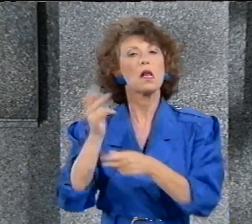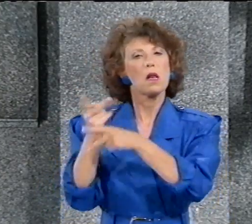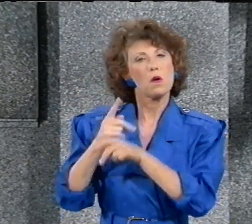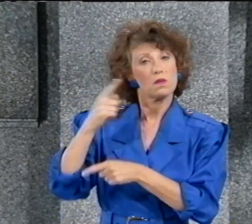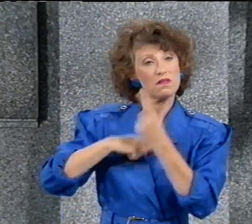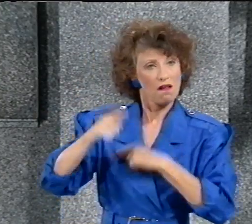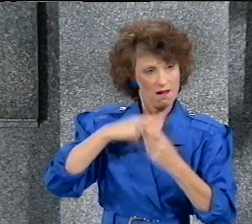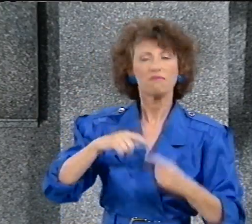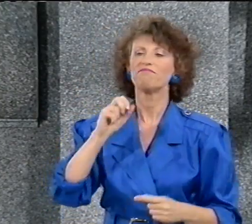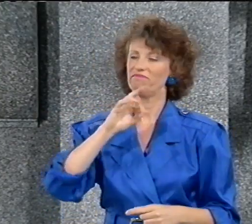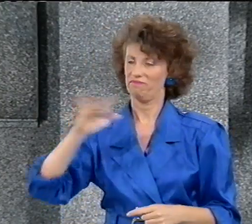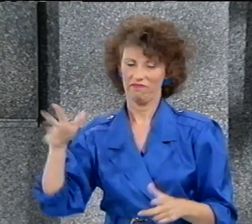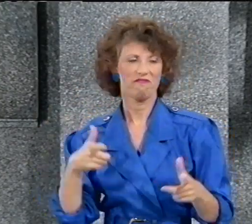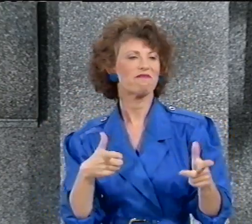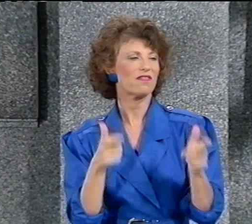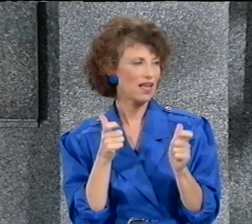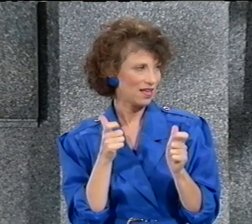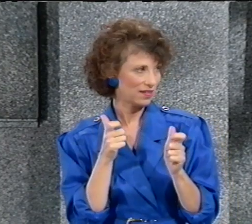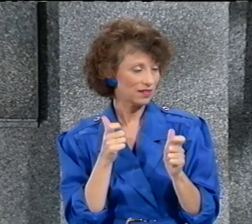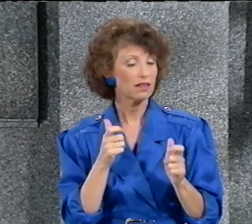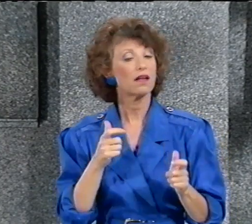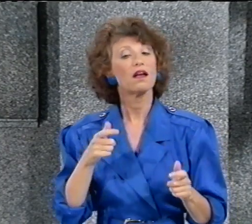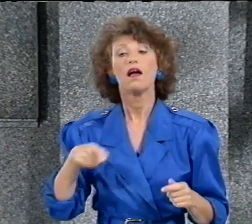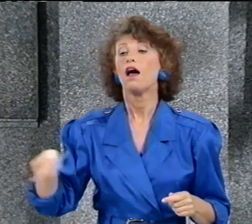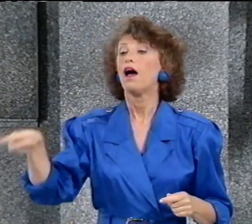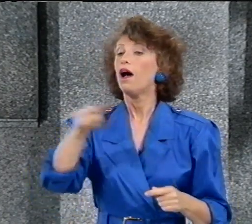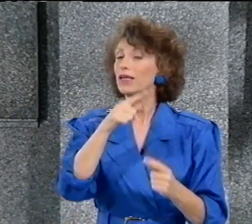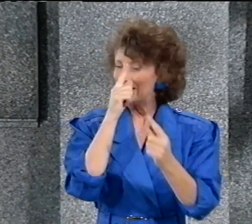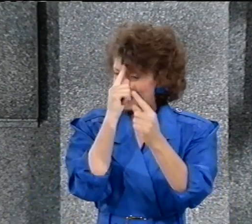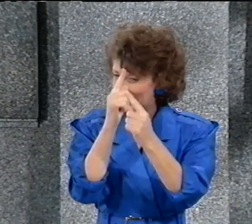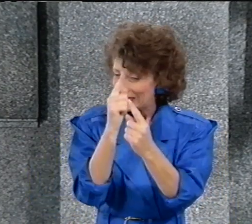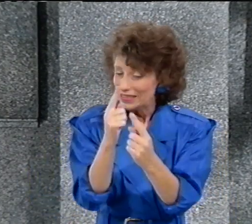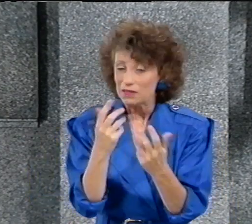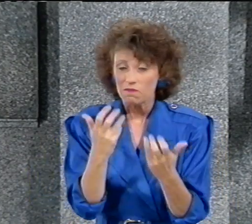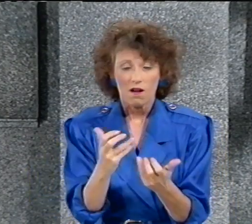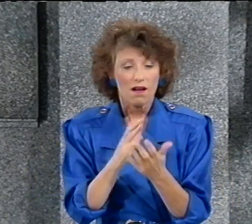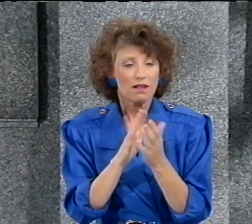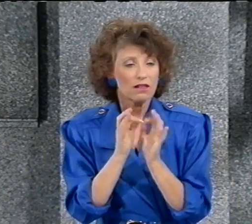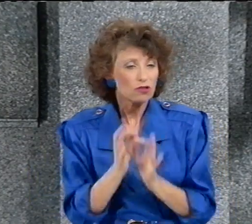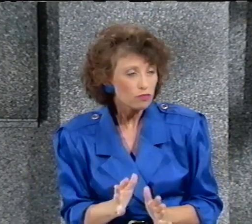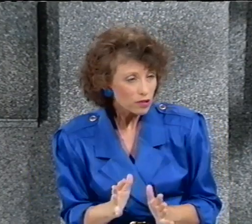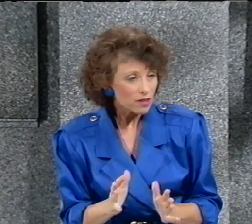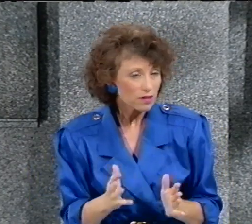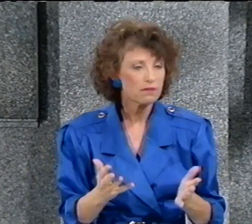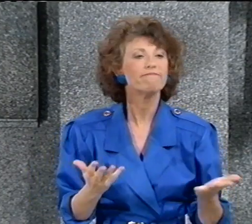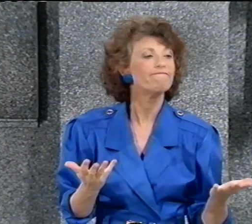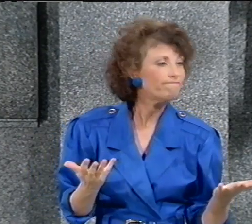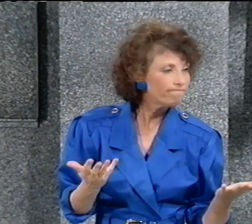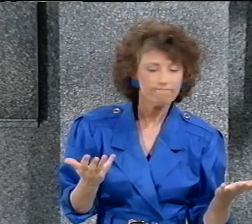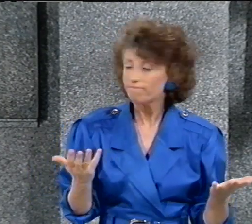do spell fast in conversation, especially with loan signs. If your goal is to be an